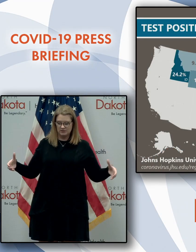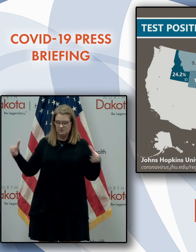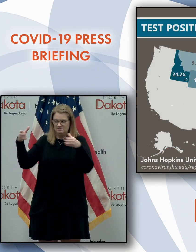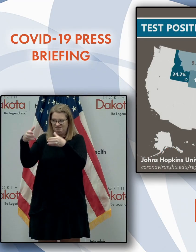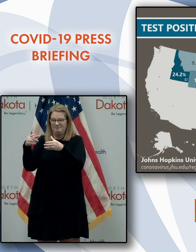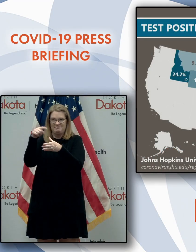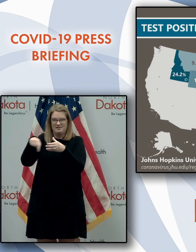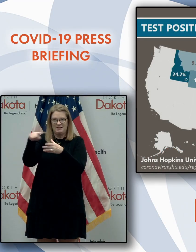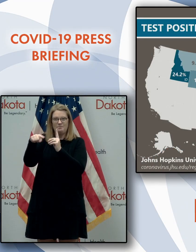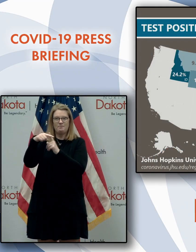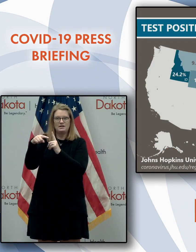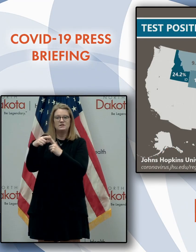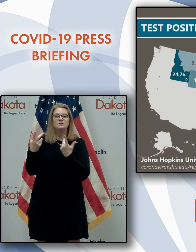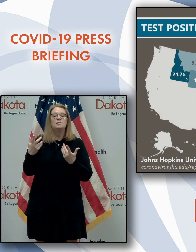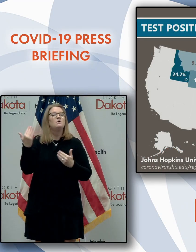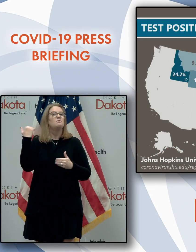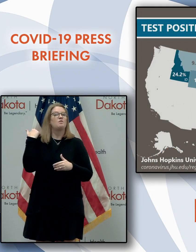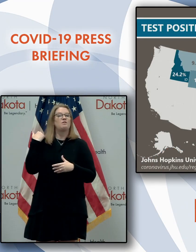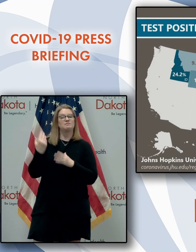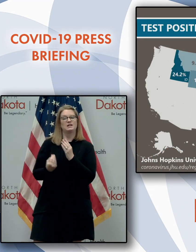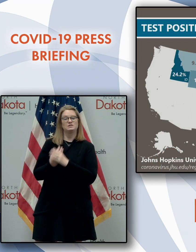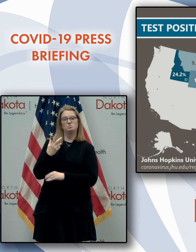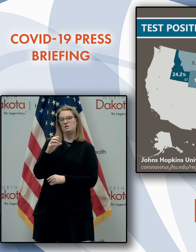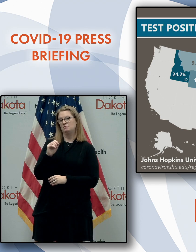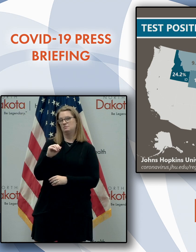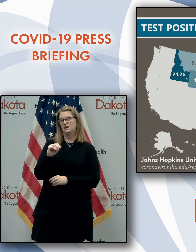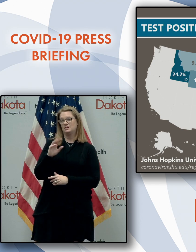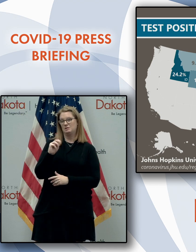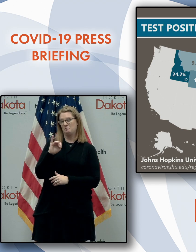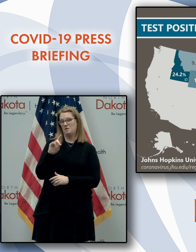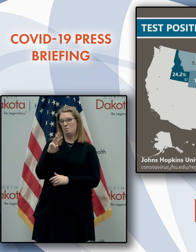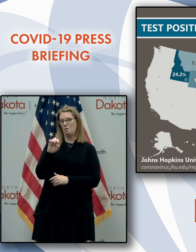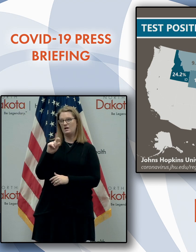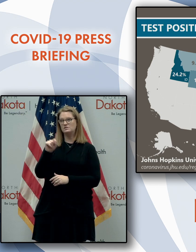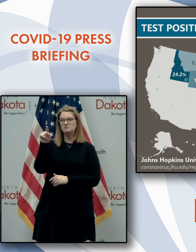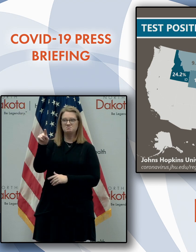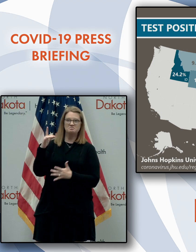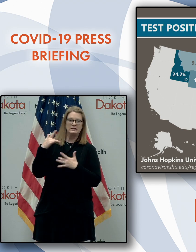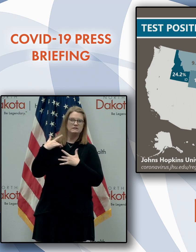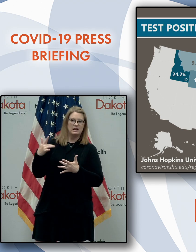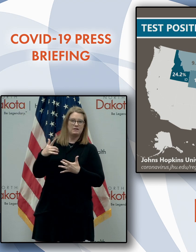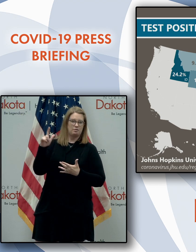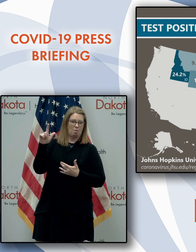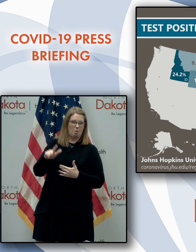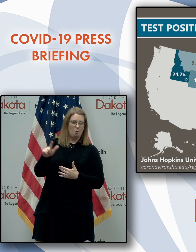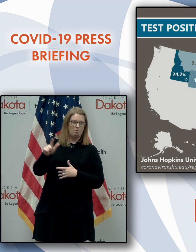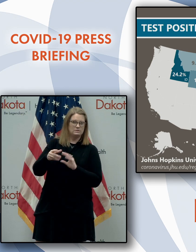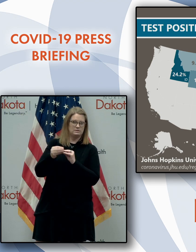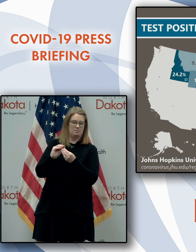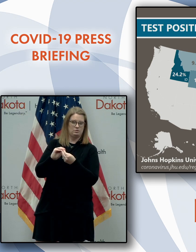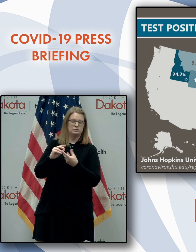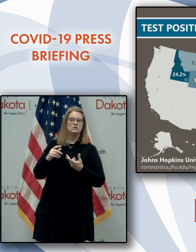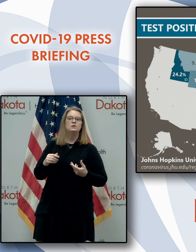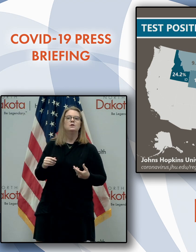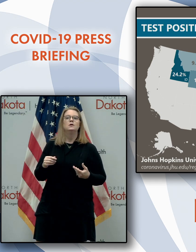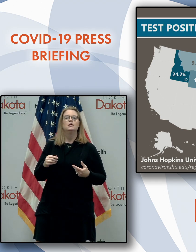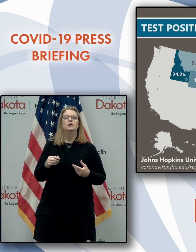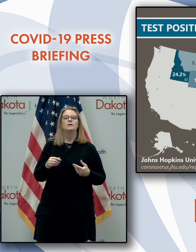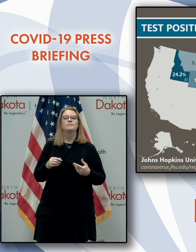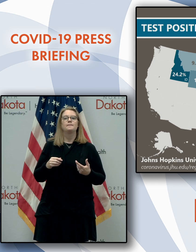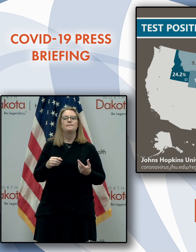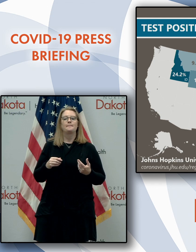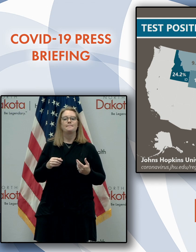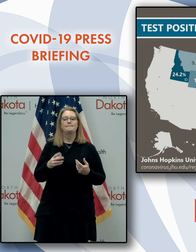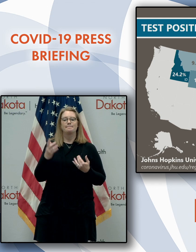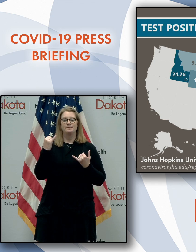last spring, the upper Midwest had some of the lowest in the country. And if you can take a